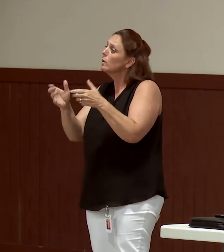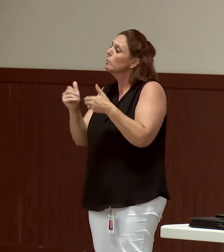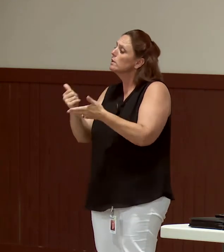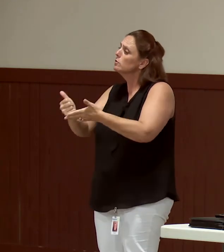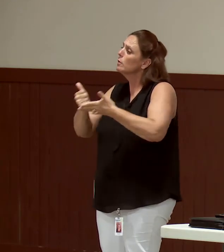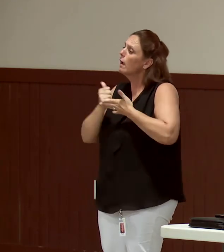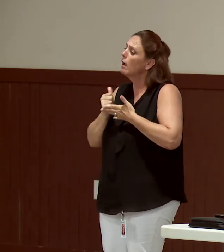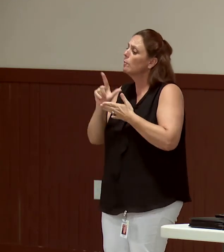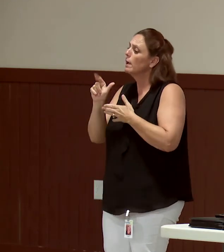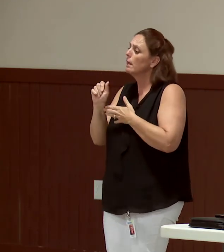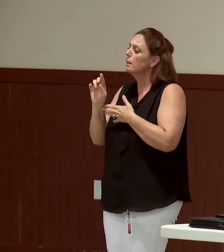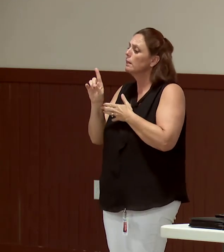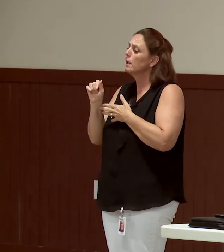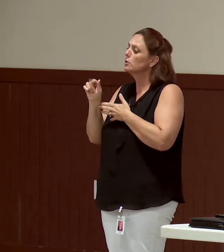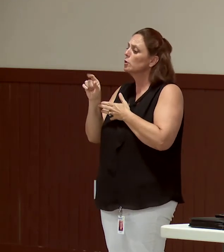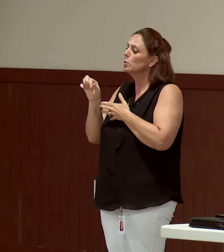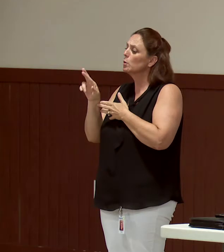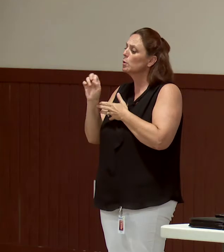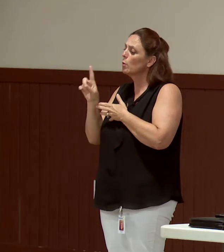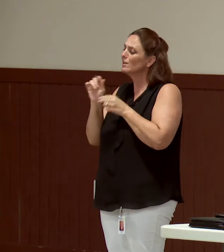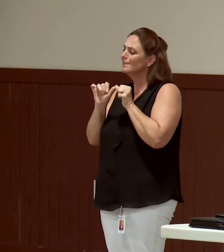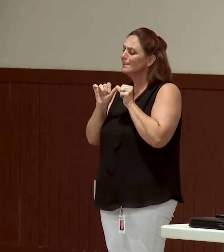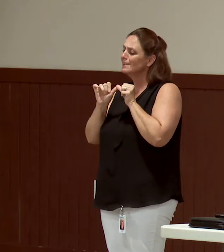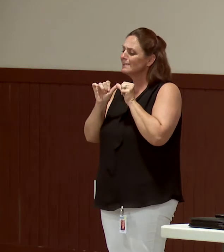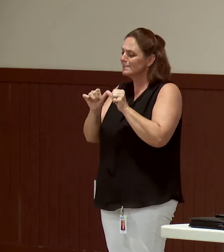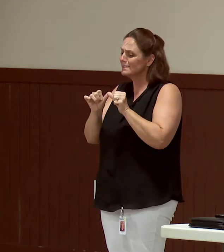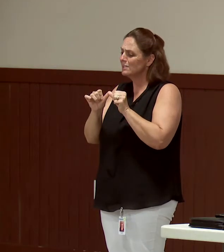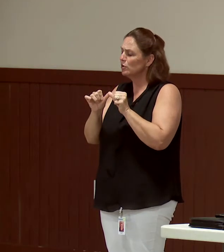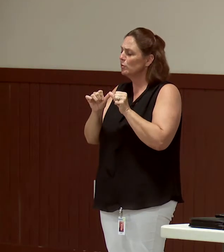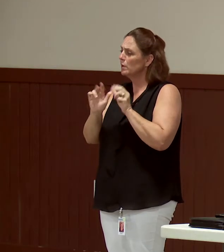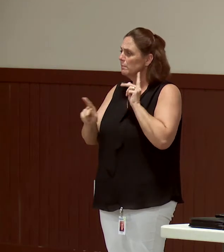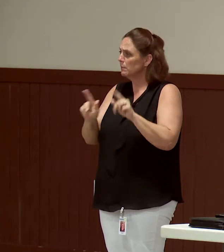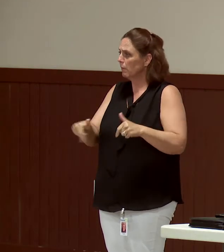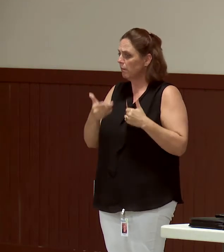stable tenant base and help them retain their current tenants.